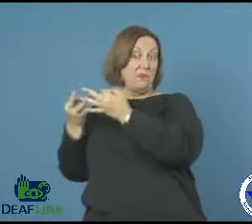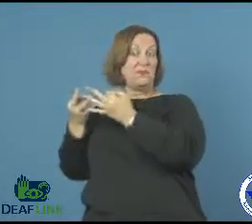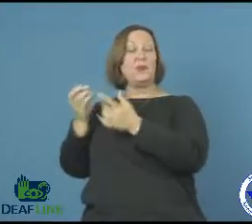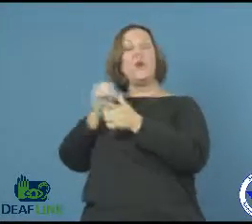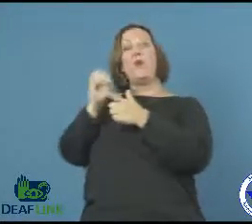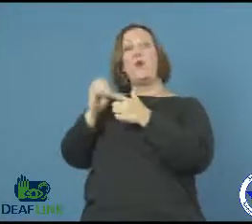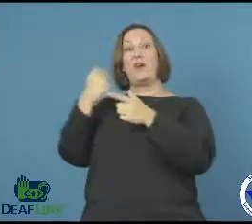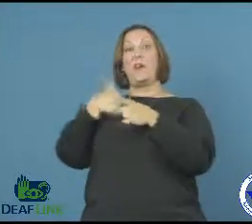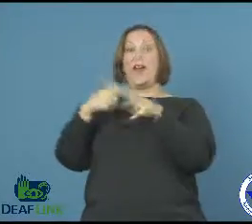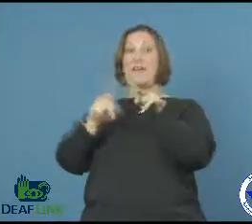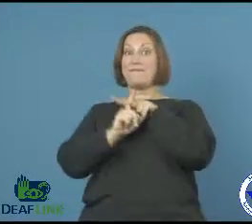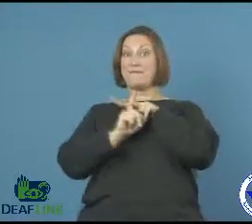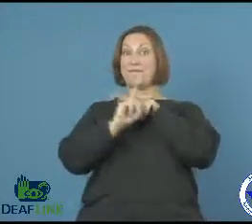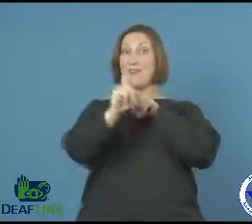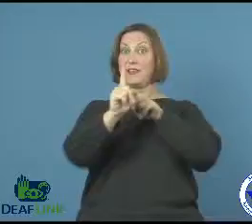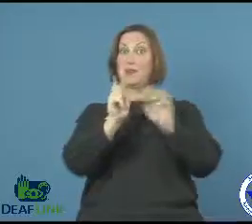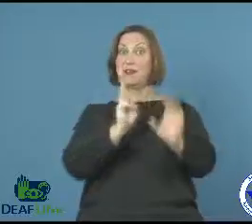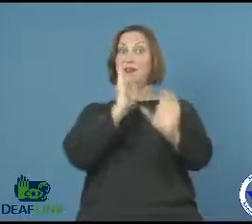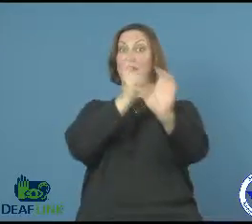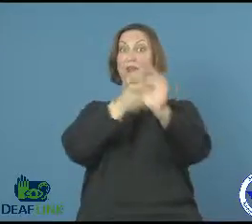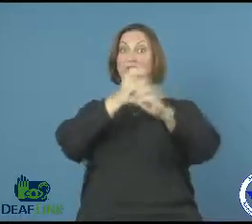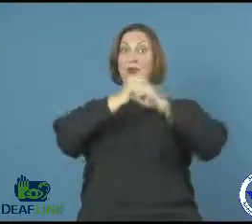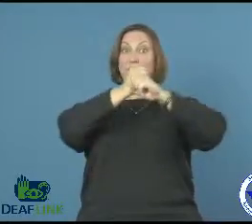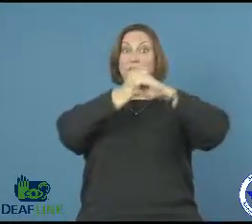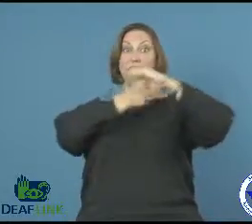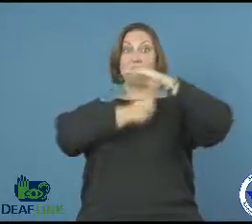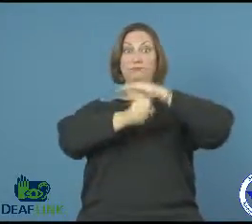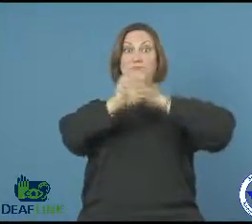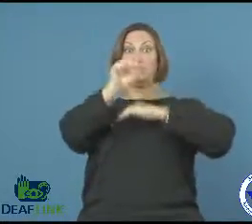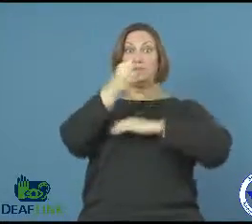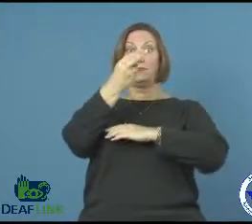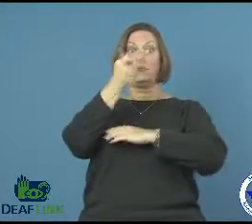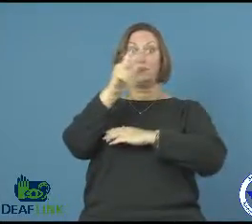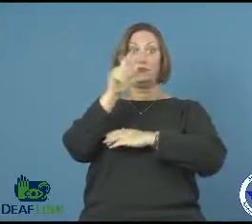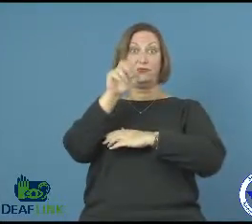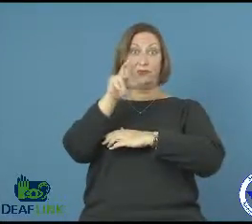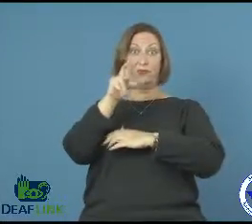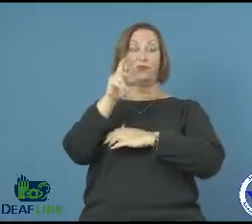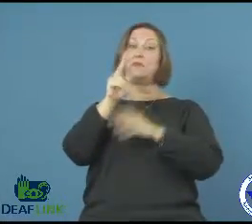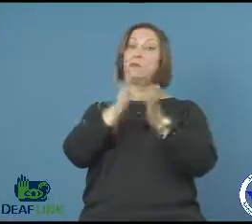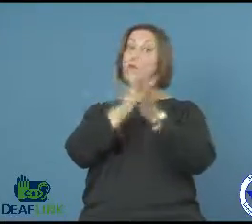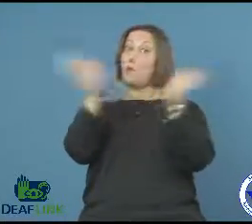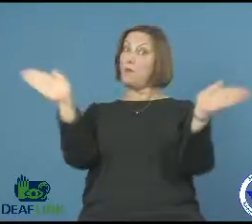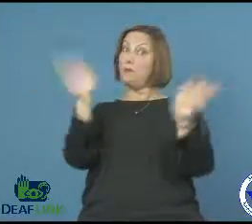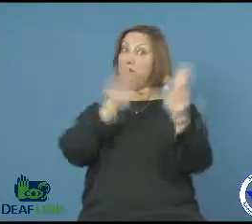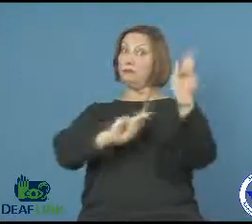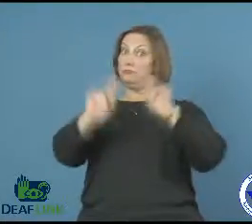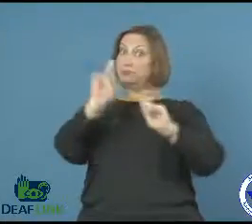Also consider how a shelter designated for the public would meet your needs.